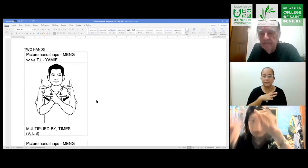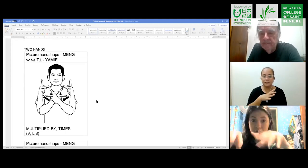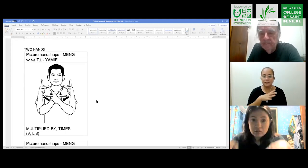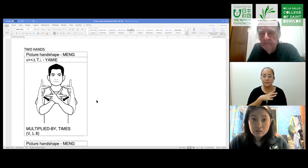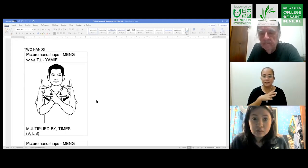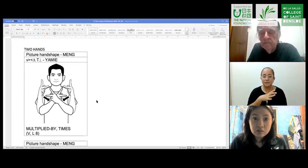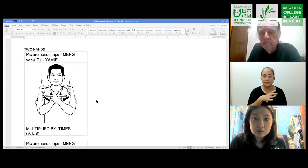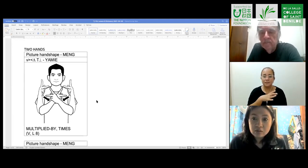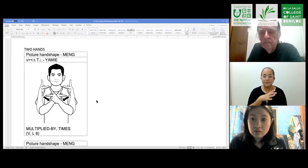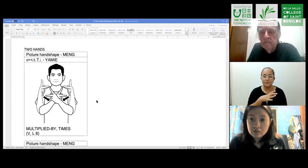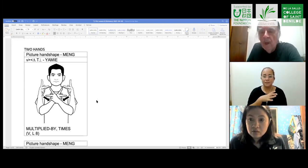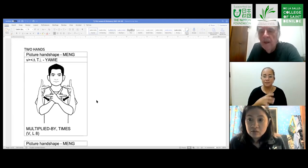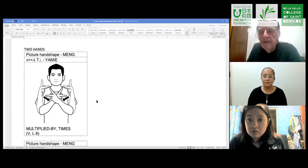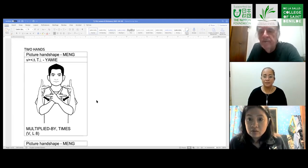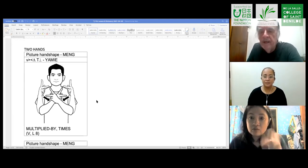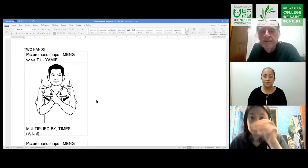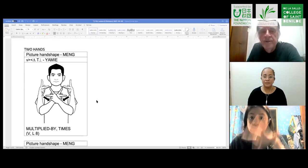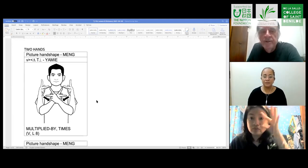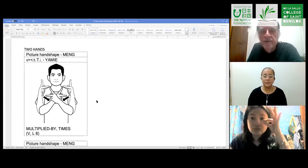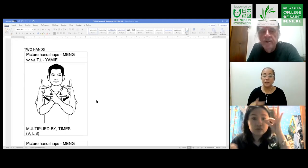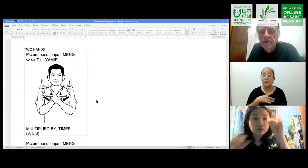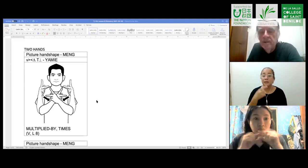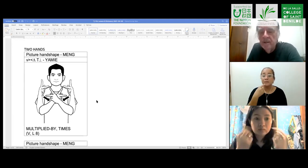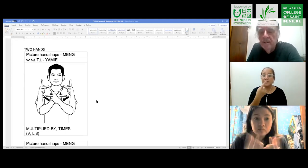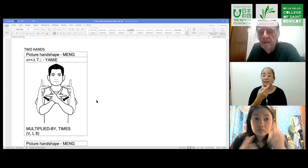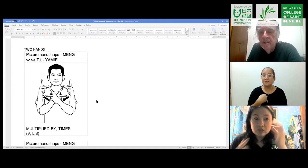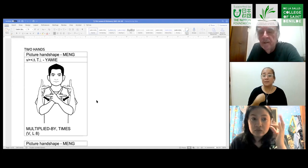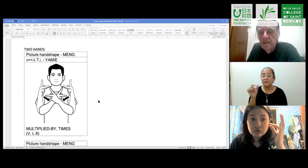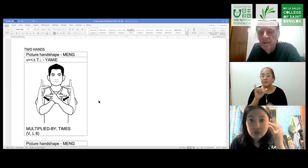or... Yeah, that's what I'm suggesting.